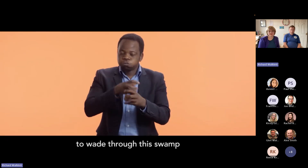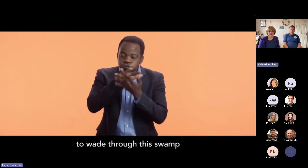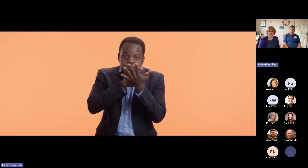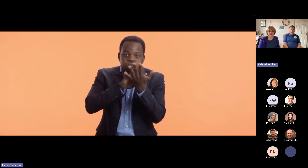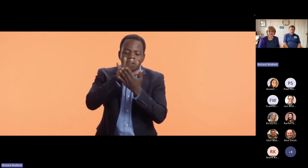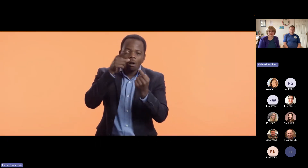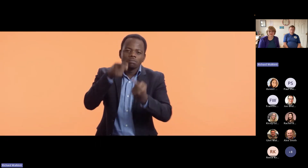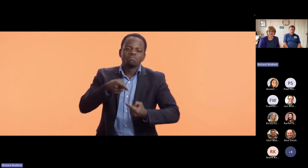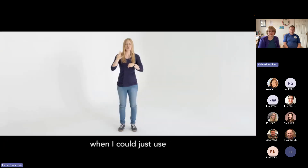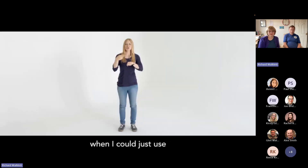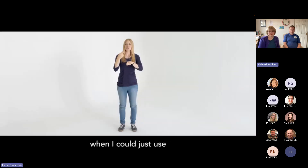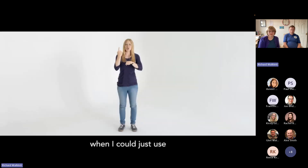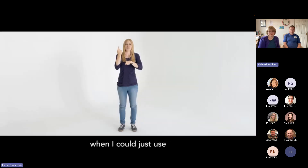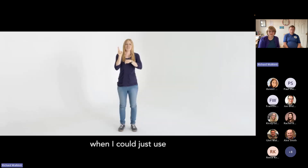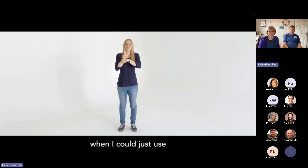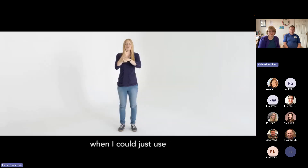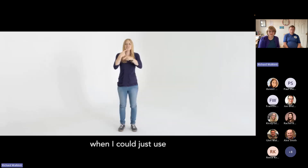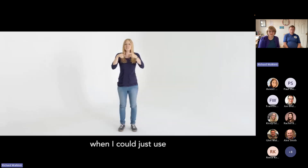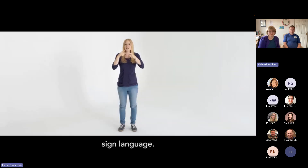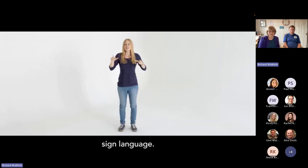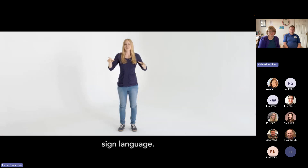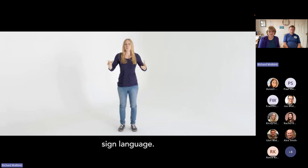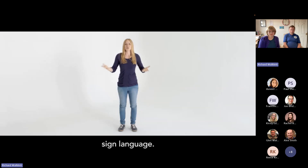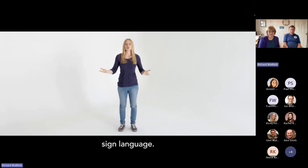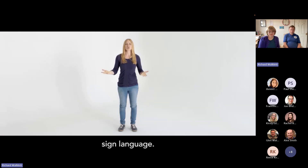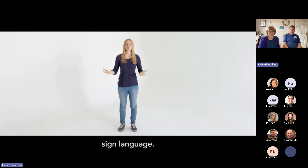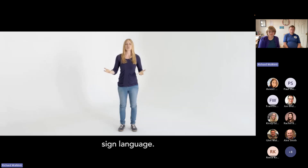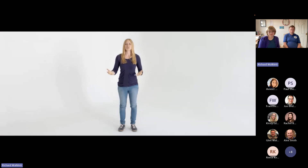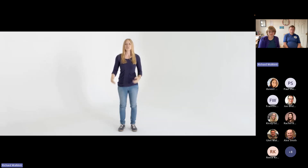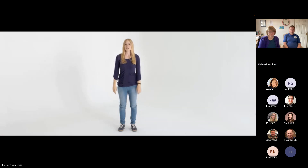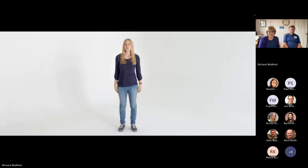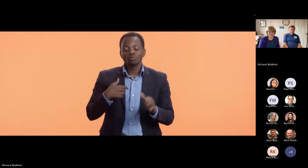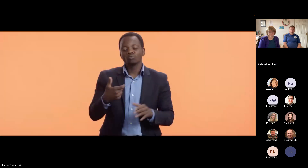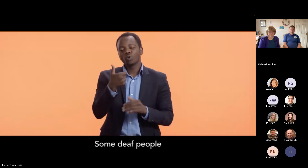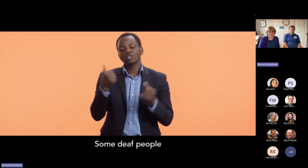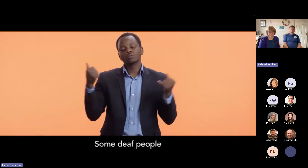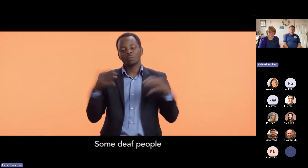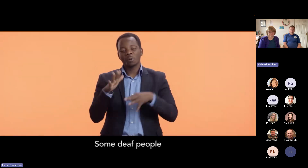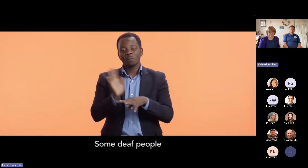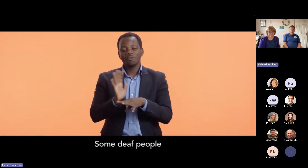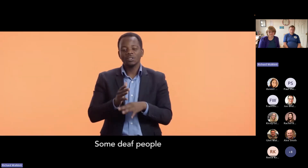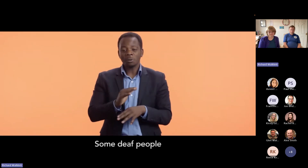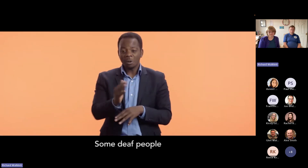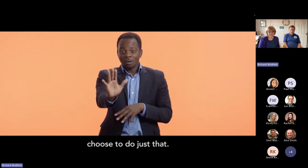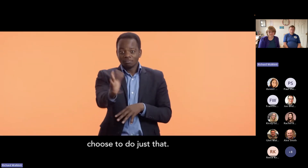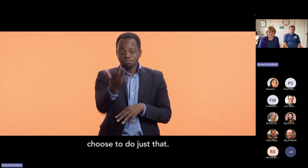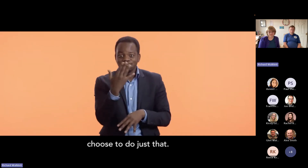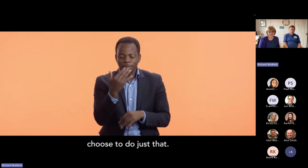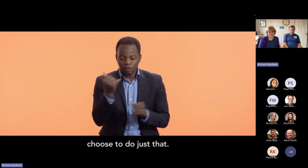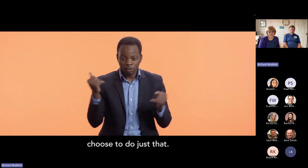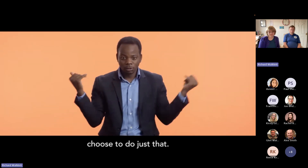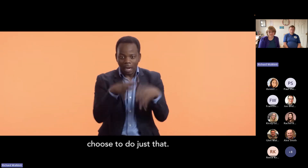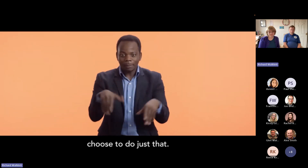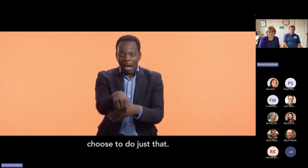wrong. When I could just use sign language. Some deaf people choose to do just that.